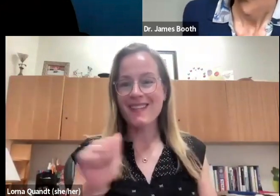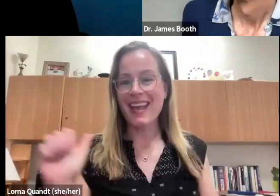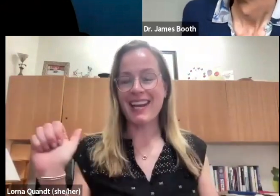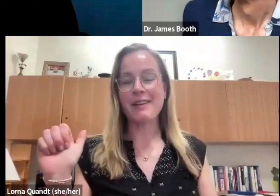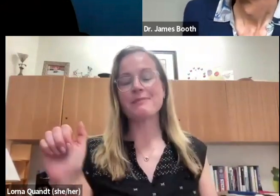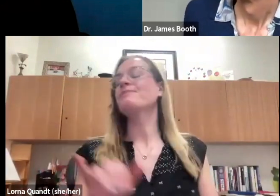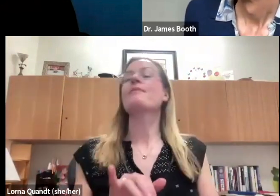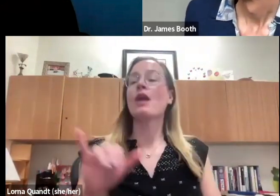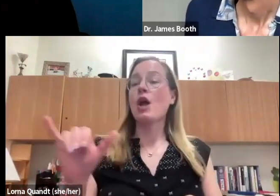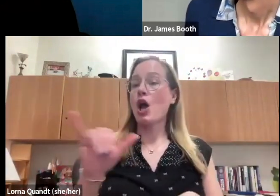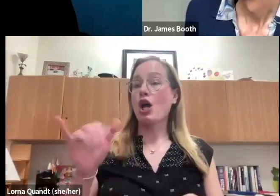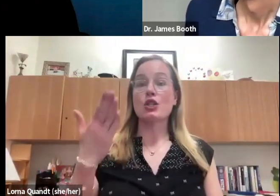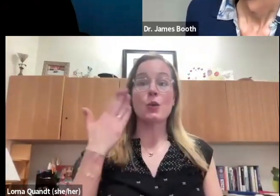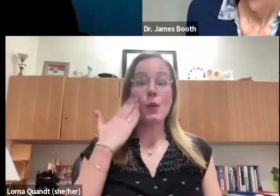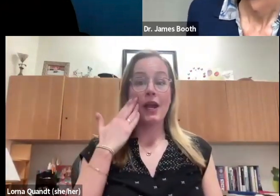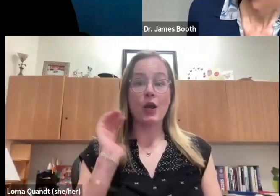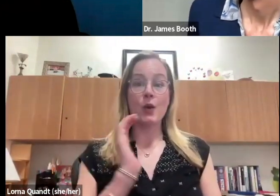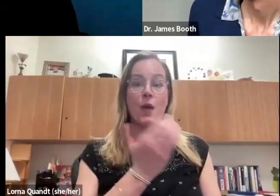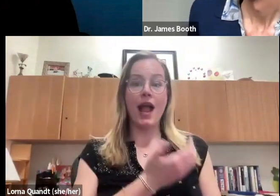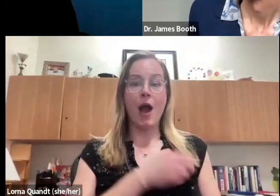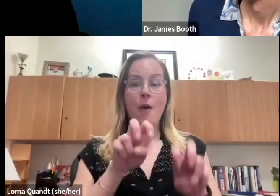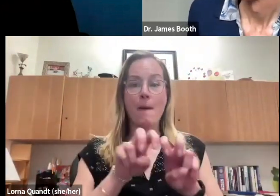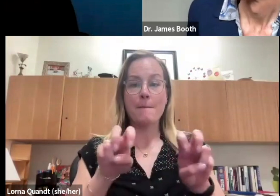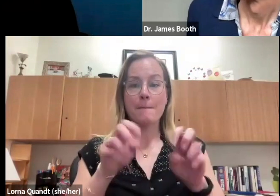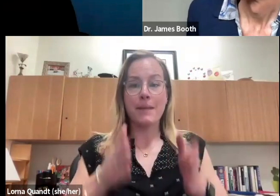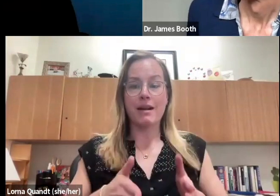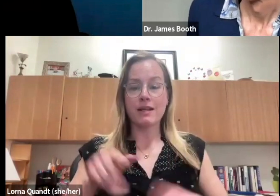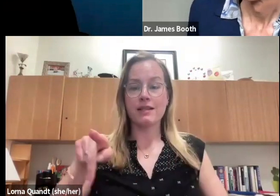So audience, if you have any additional questions, please add them.